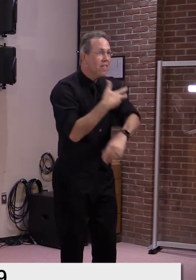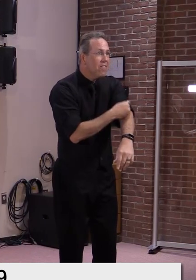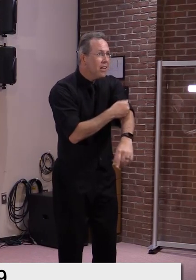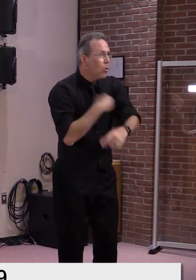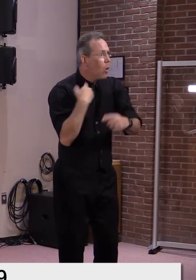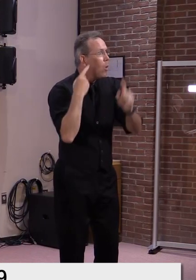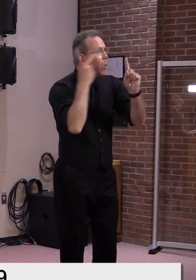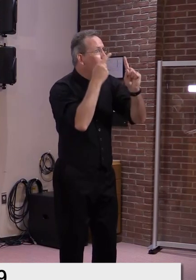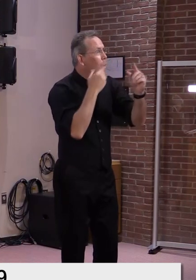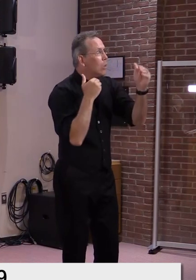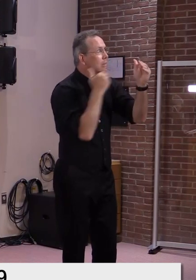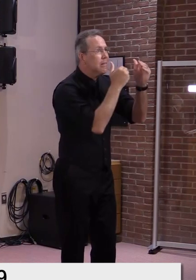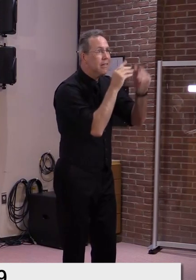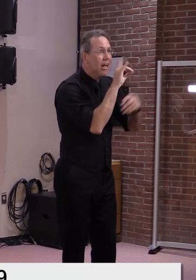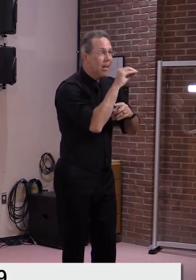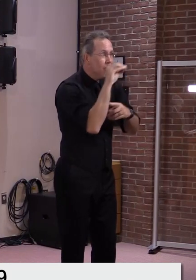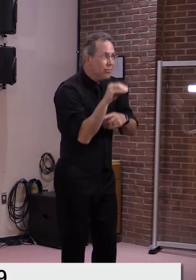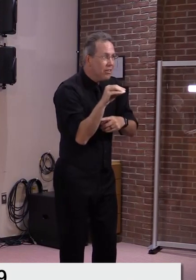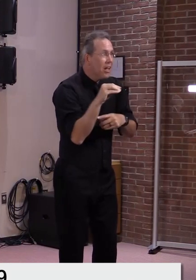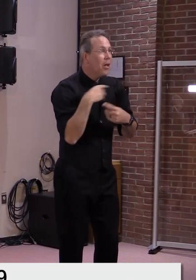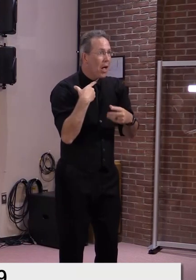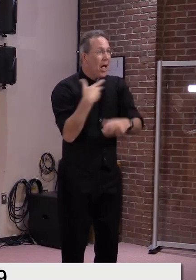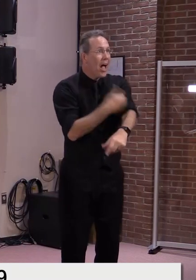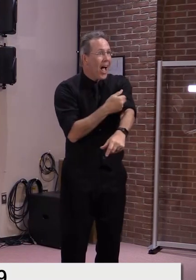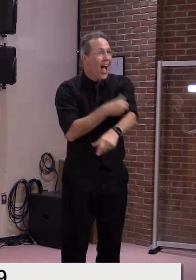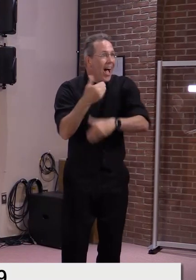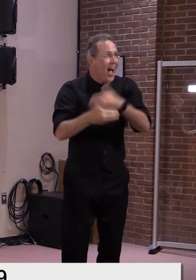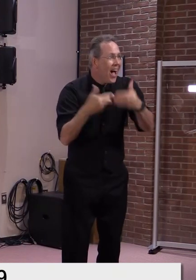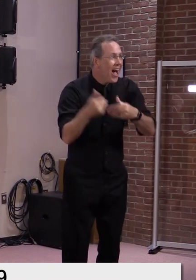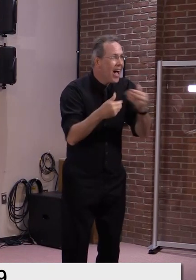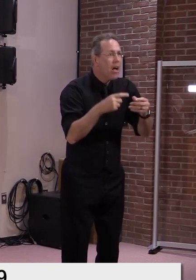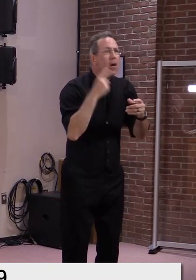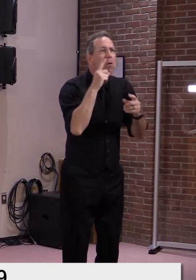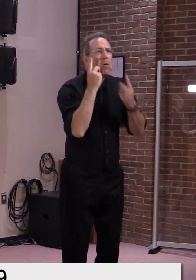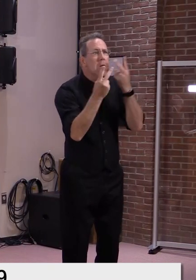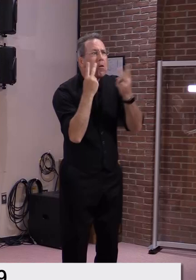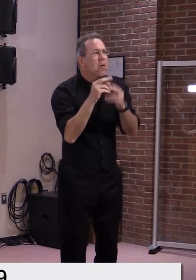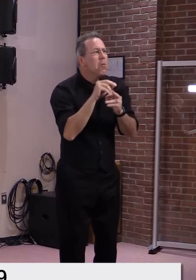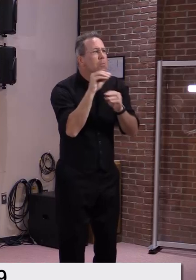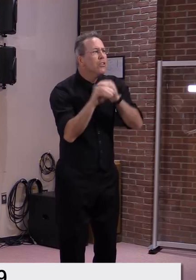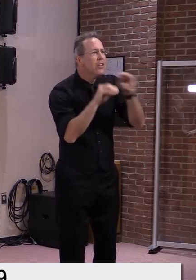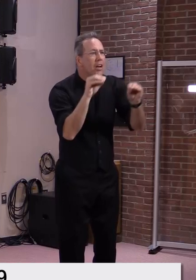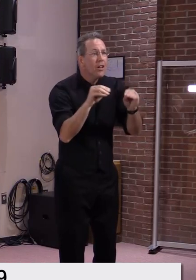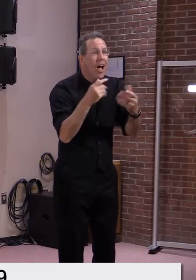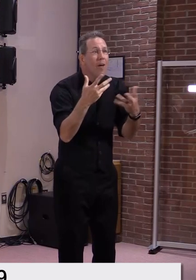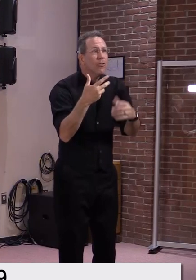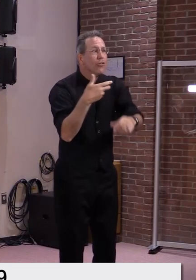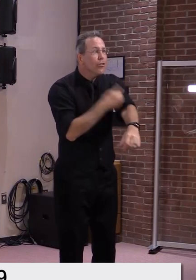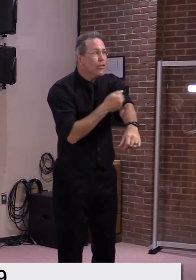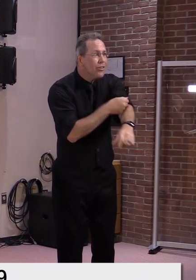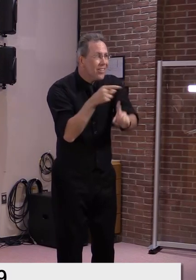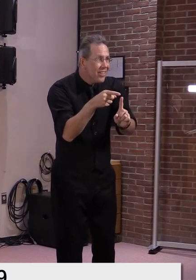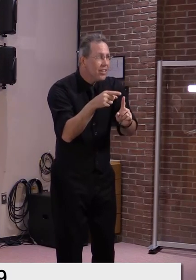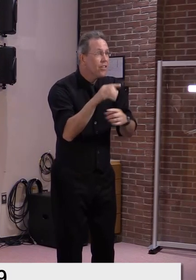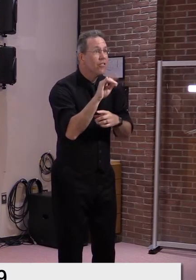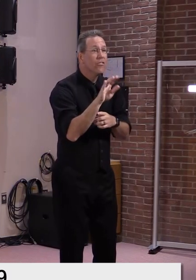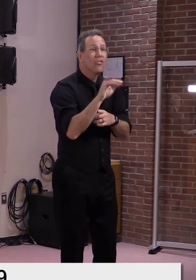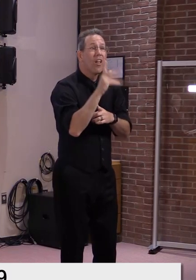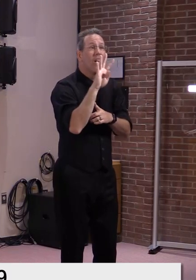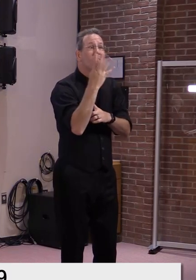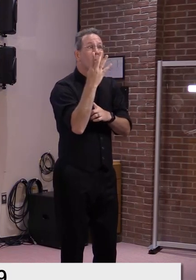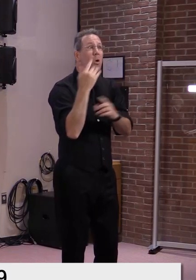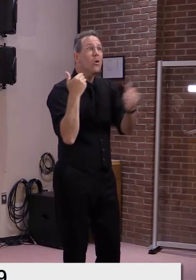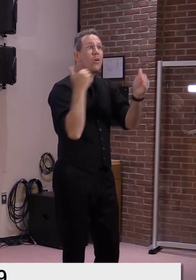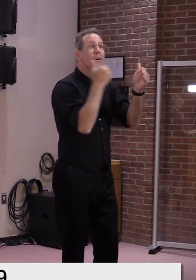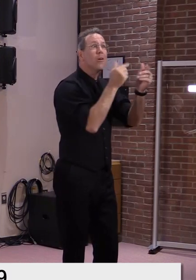above, are vaccinated with at least one dose before July 4th, he would lift the remaining COVID-19 restrictions